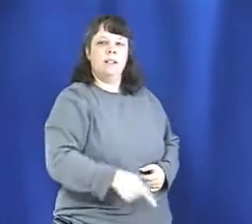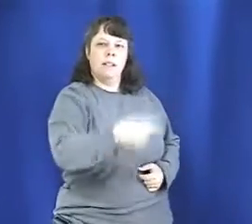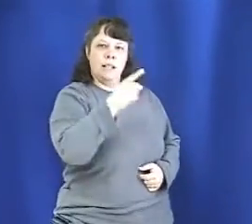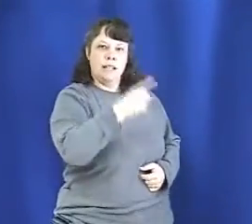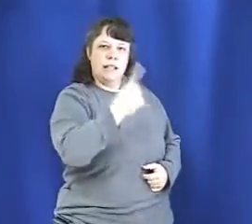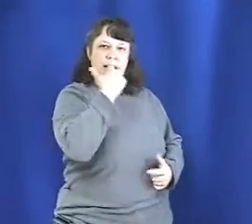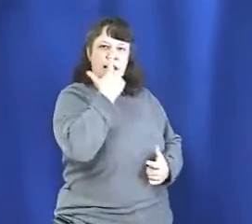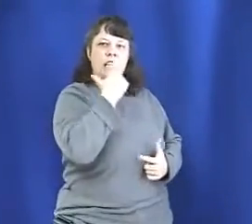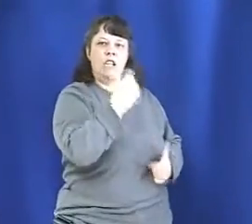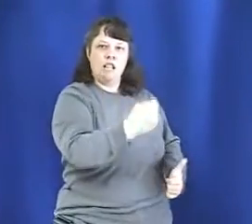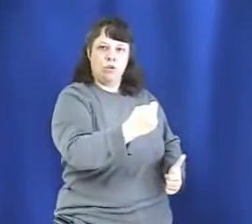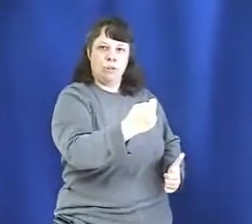He's